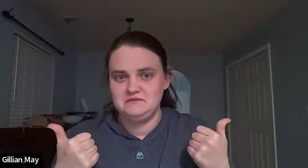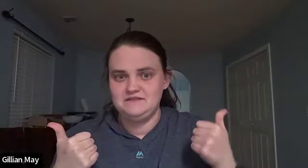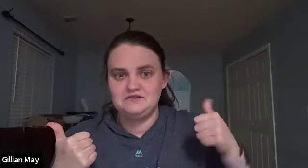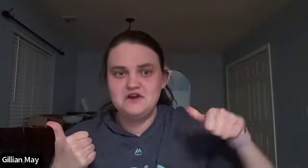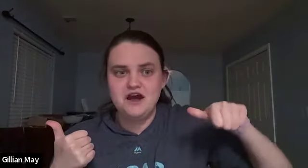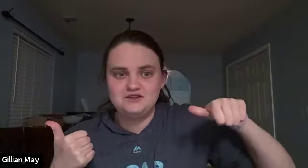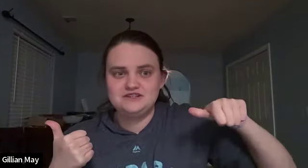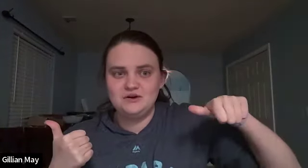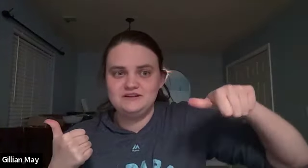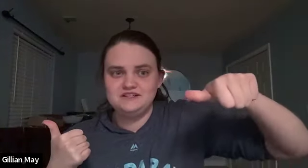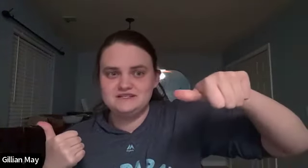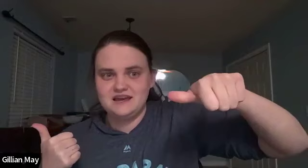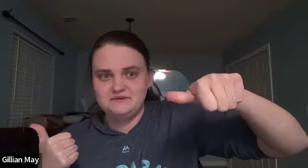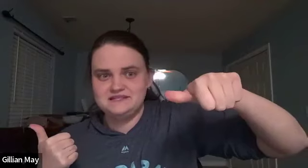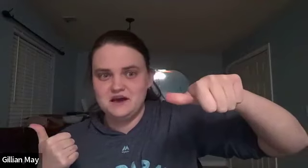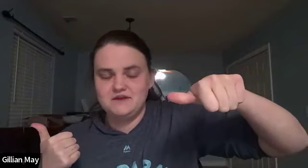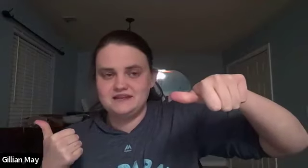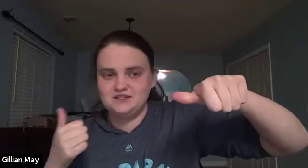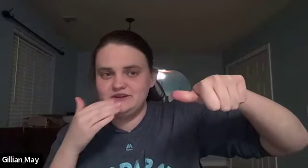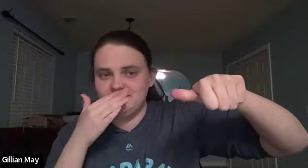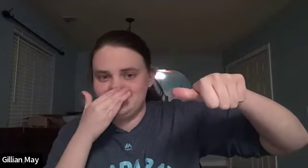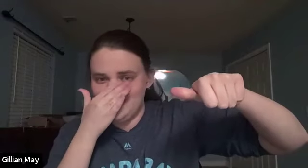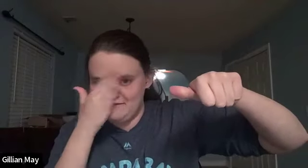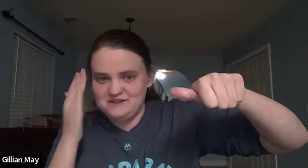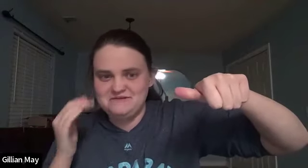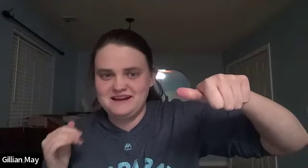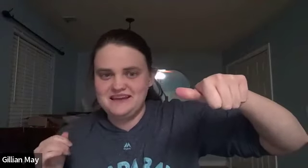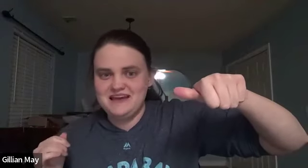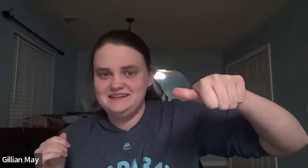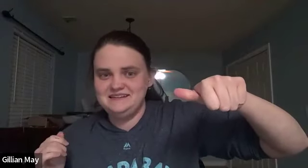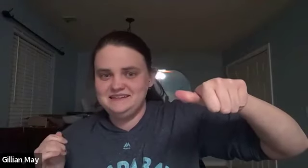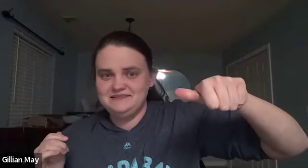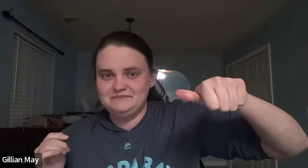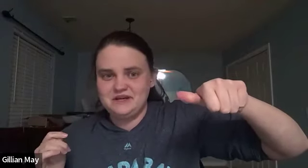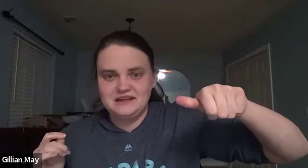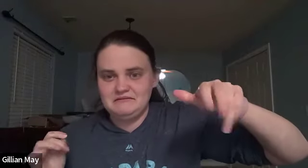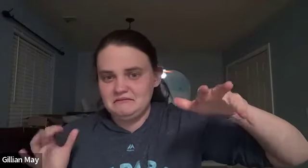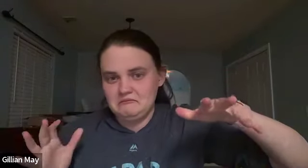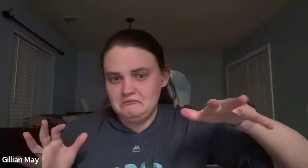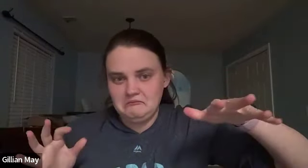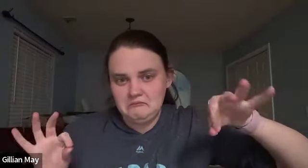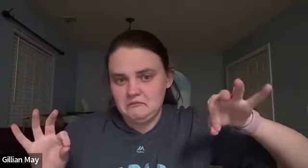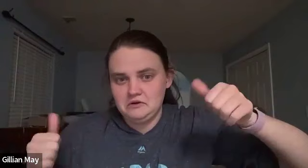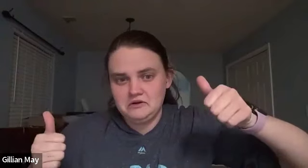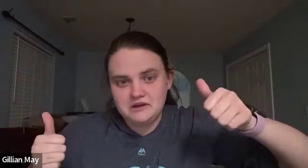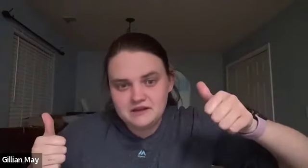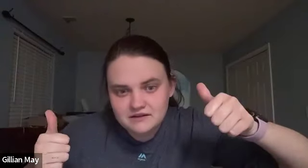If you're not, you can totally do a sideways thumb and that tells me, okay, you're not fully ready yet, but you're good.